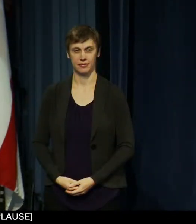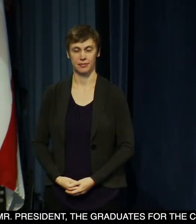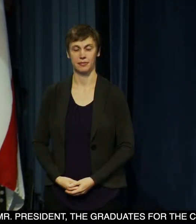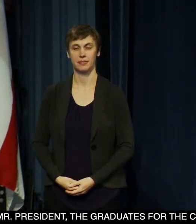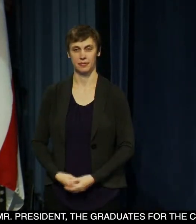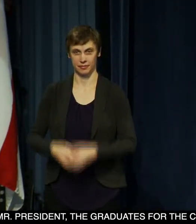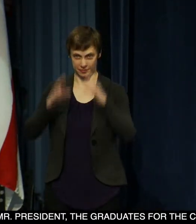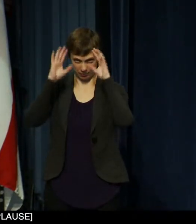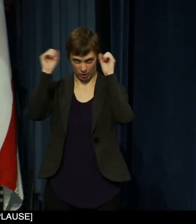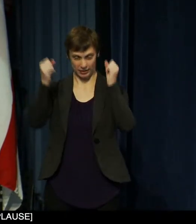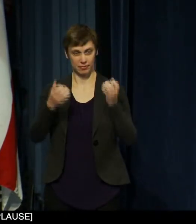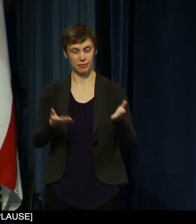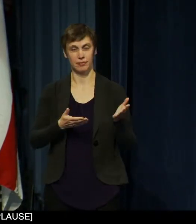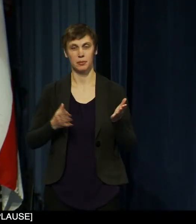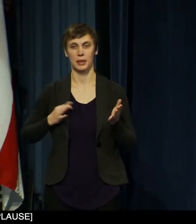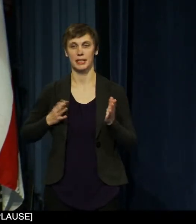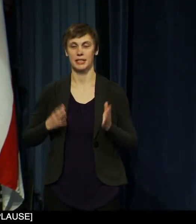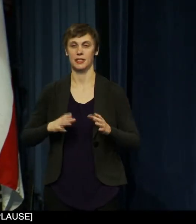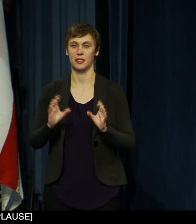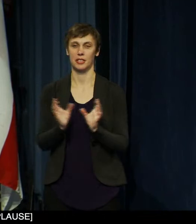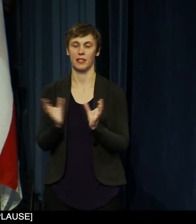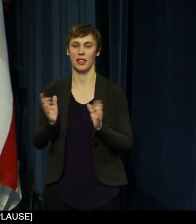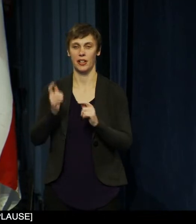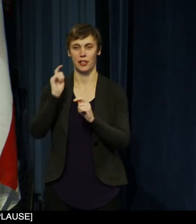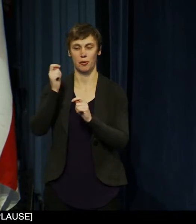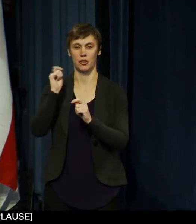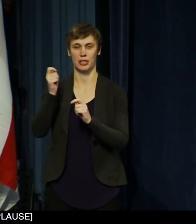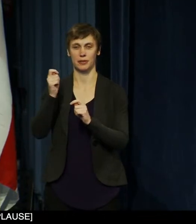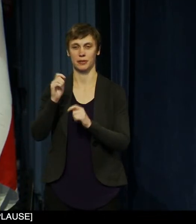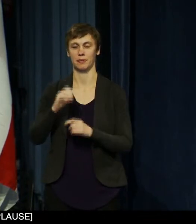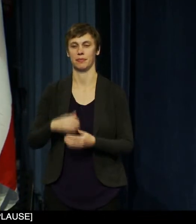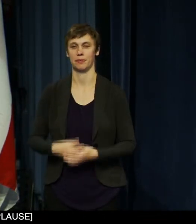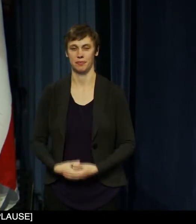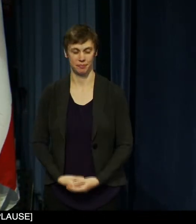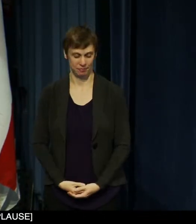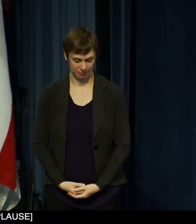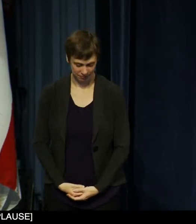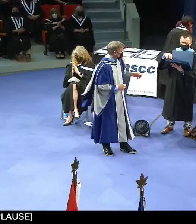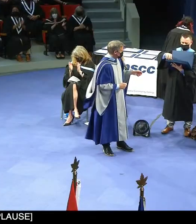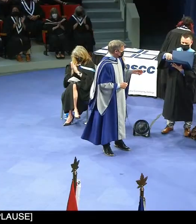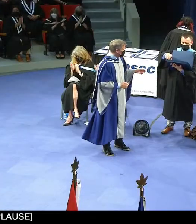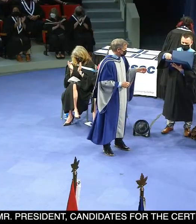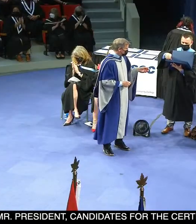Mr. President, candidates for the Certificate in Carpentry, Connor Boyd.